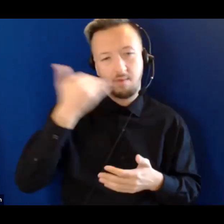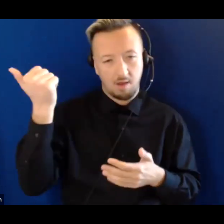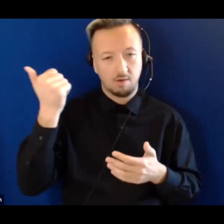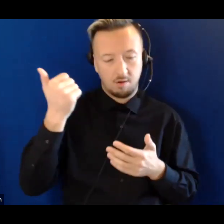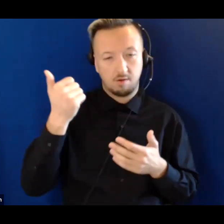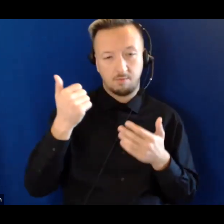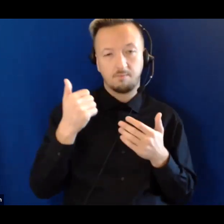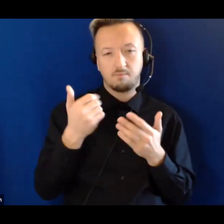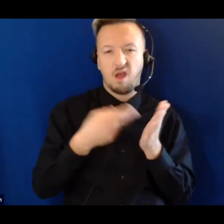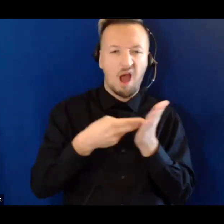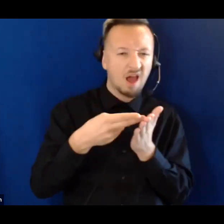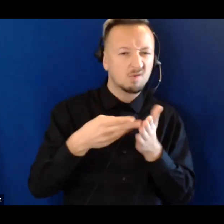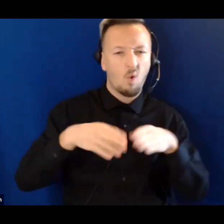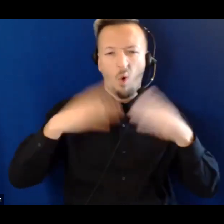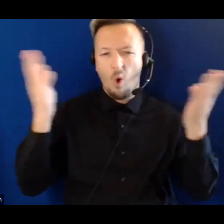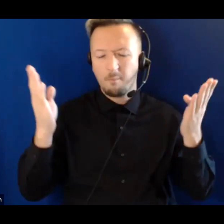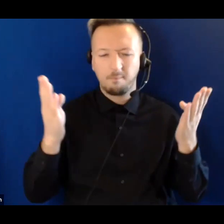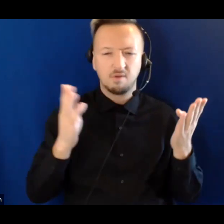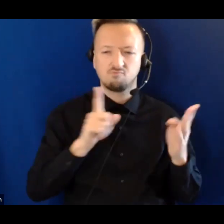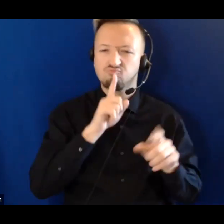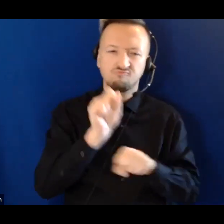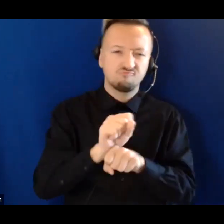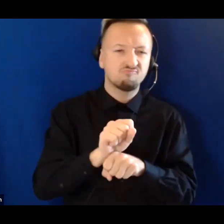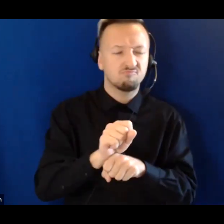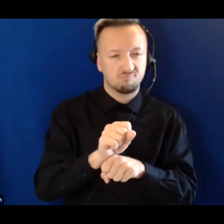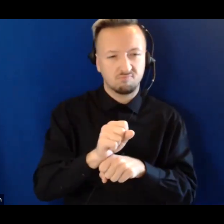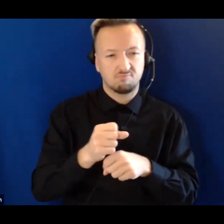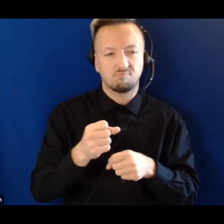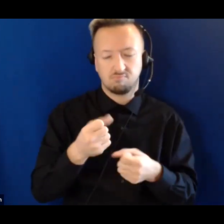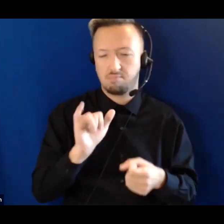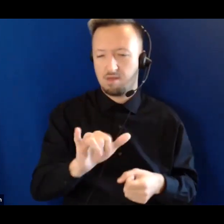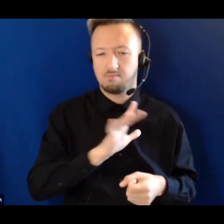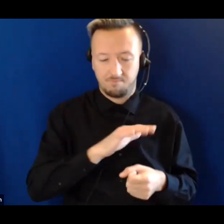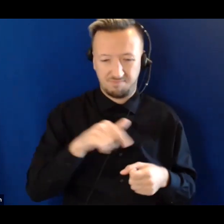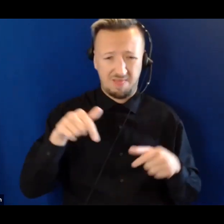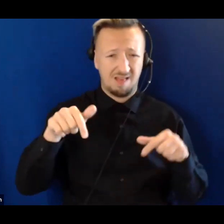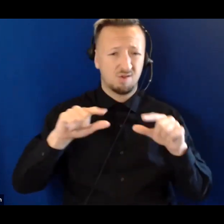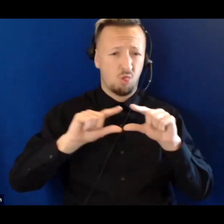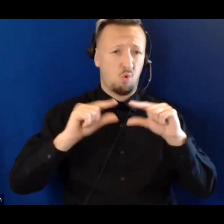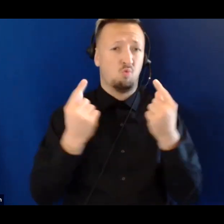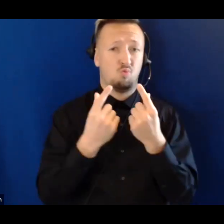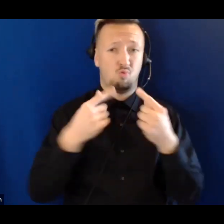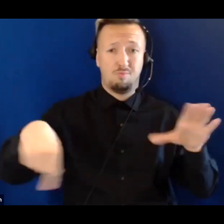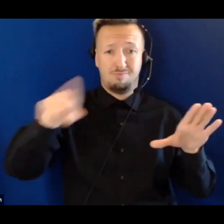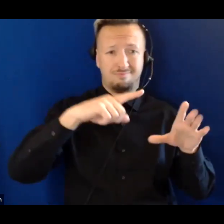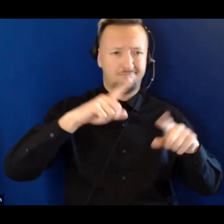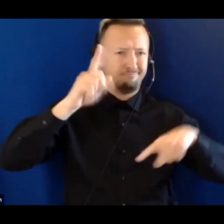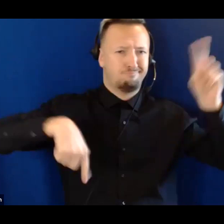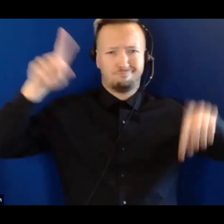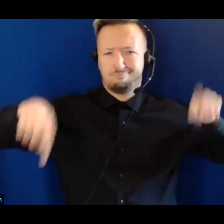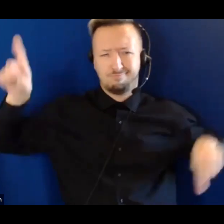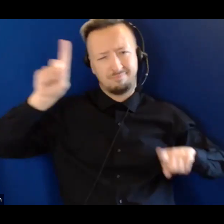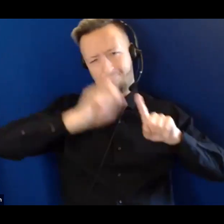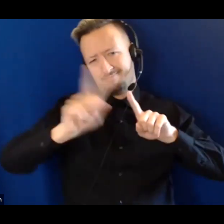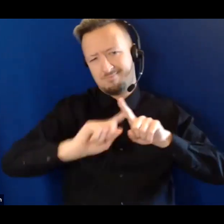be honest, transparent, and authentic with you all. This group is very dynamic, and so it's super awesome to